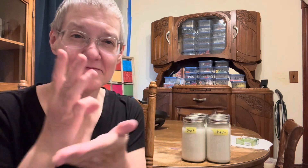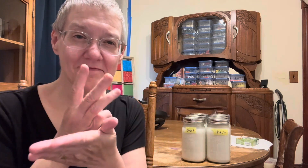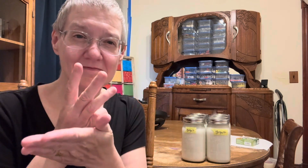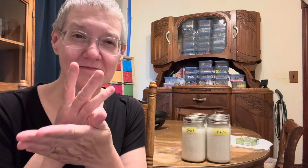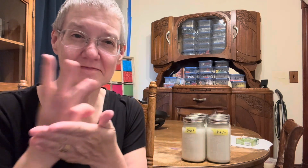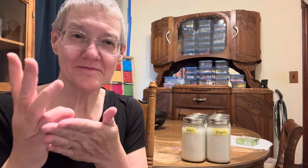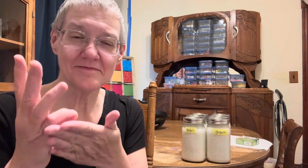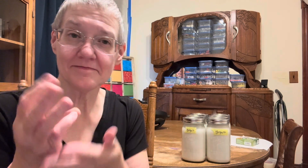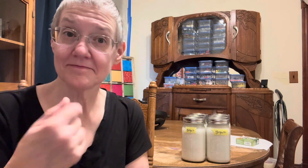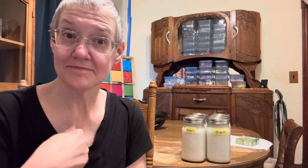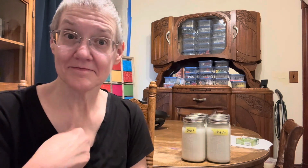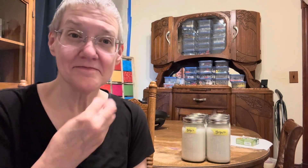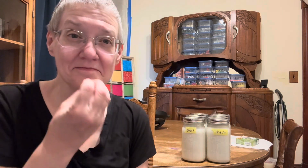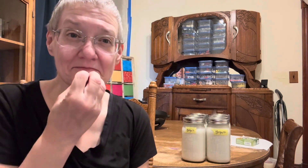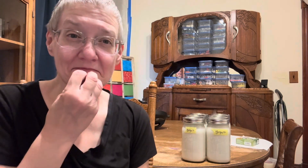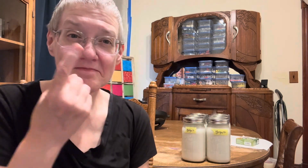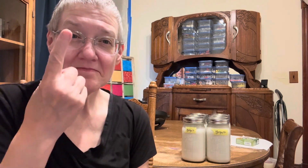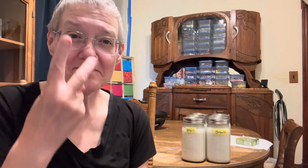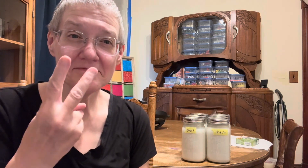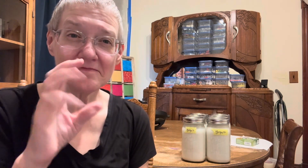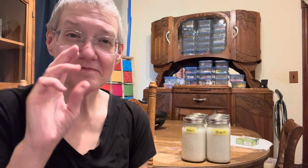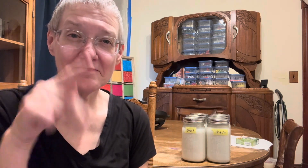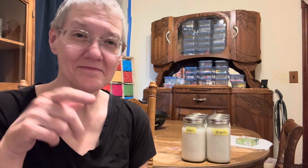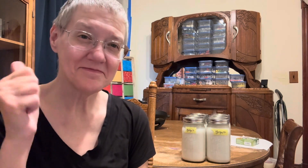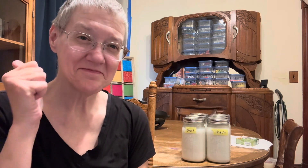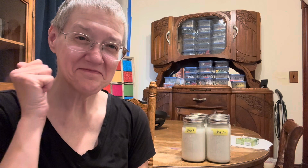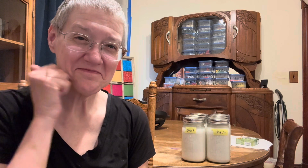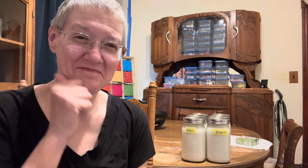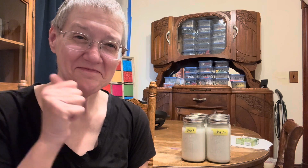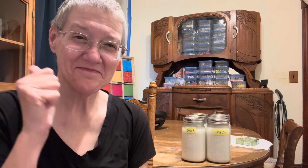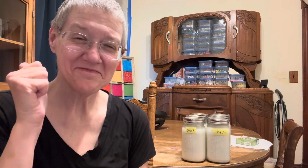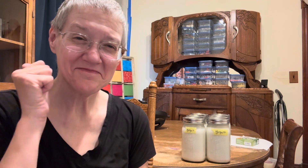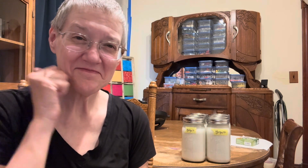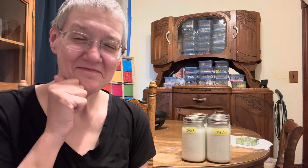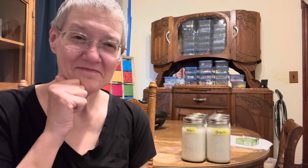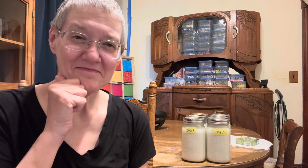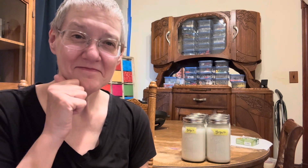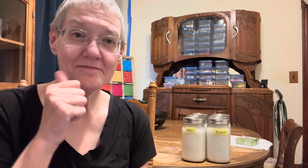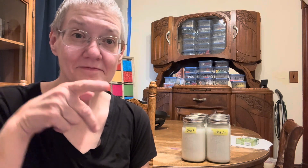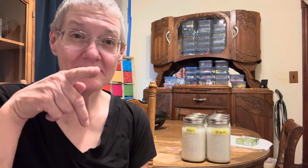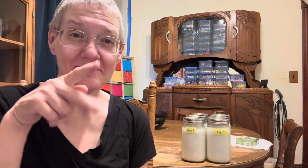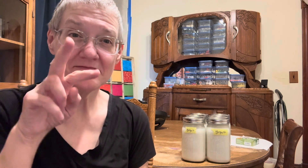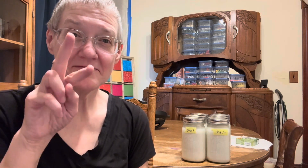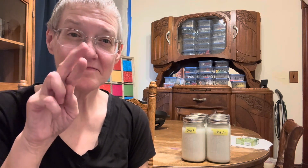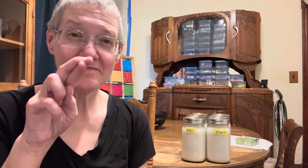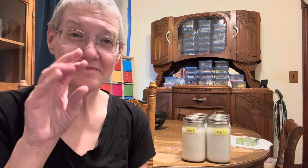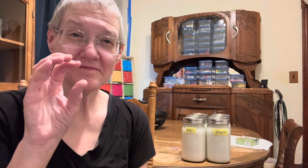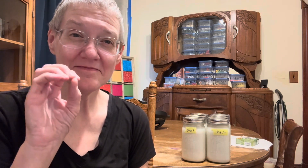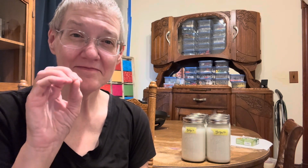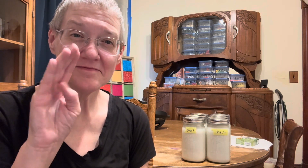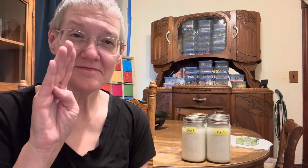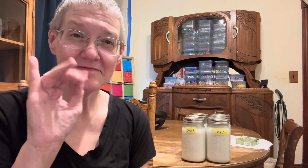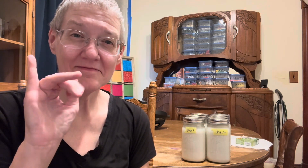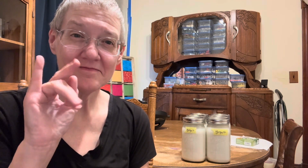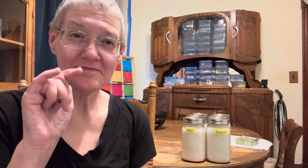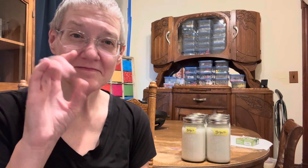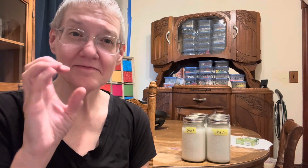It's going to last me almost 6 weeks. I eat half a cup every day. One of my goals of my